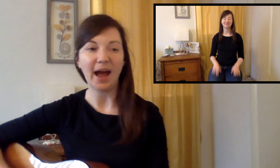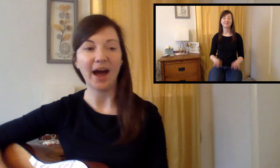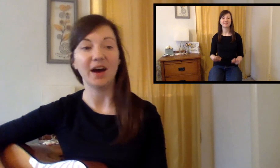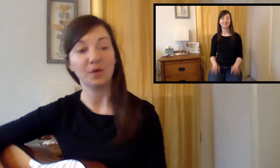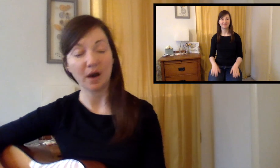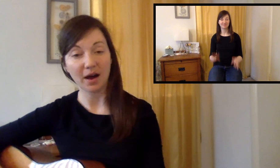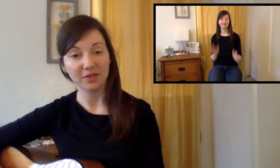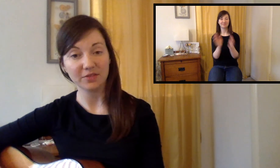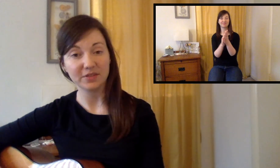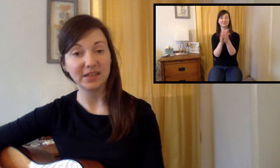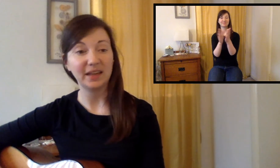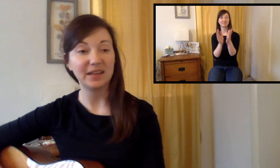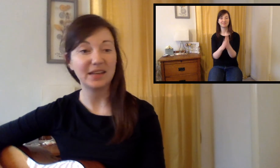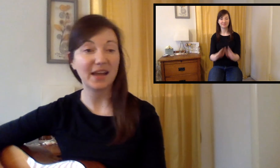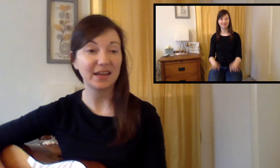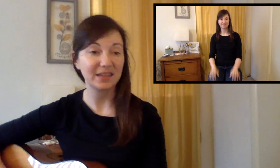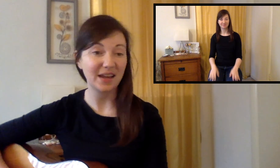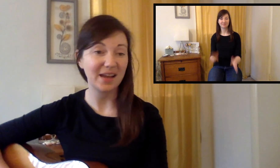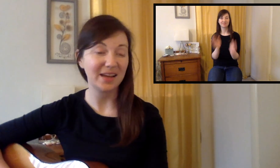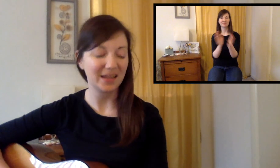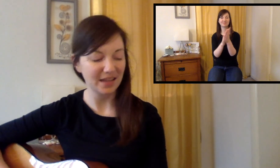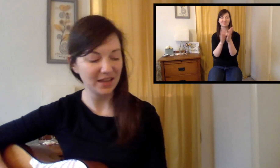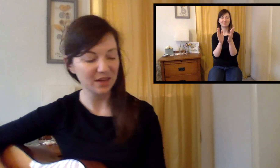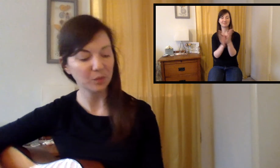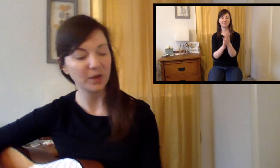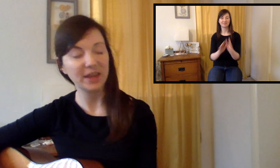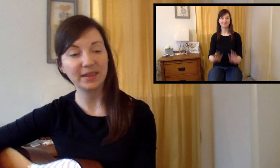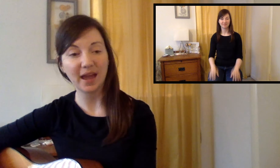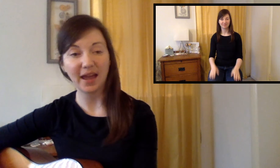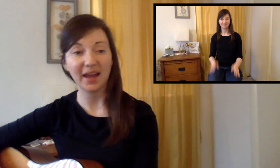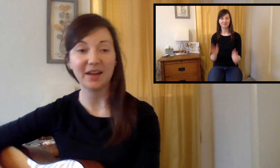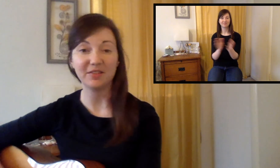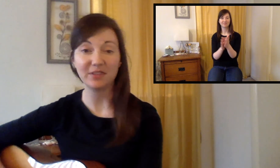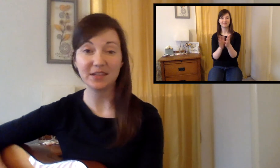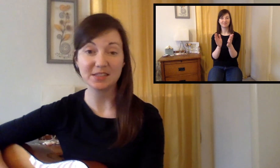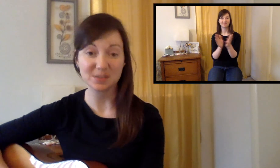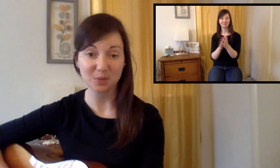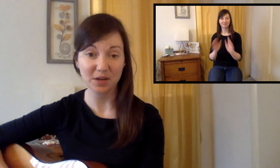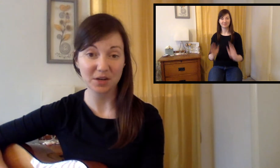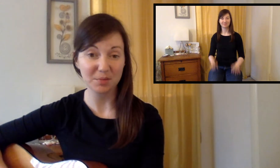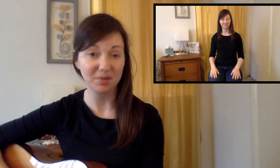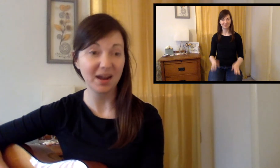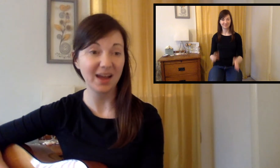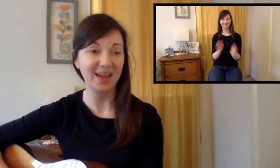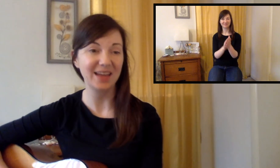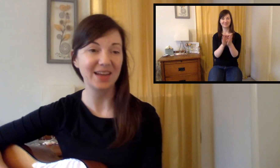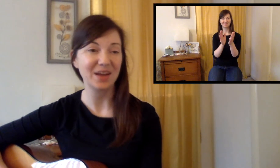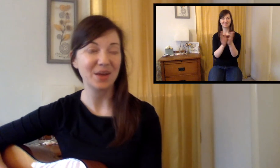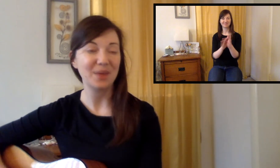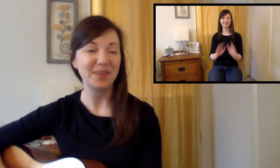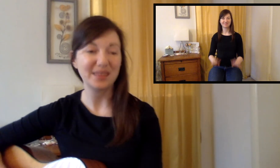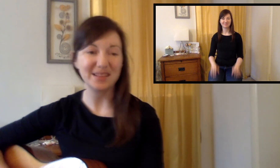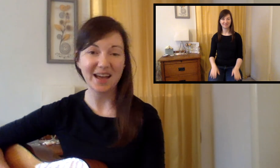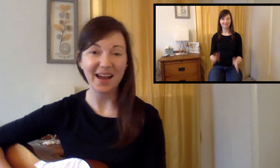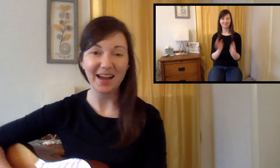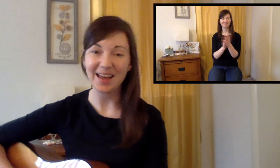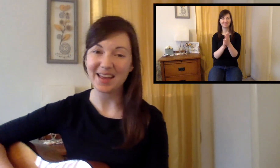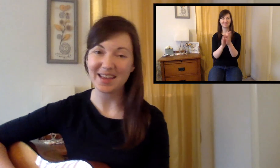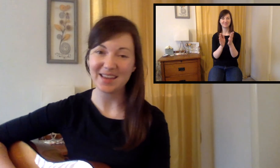How often at night, when the heavens were bright with the light of